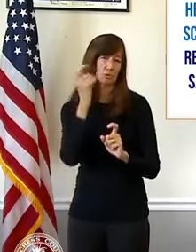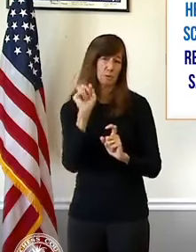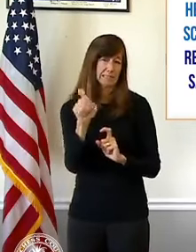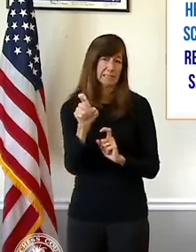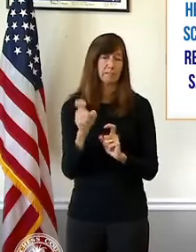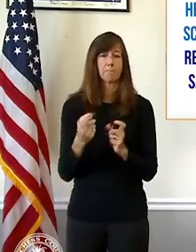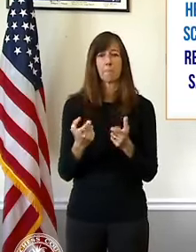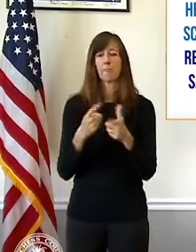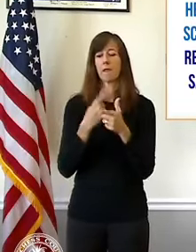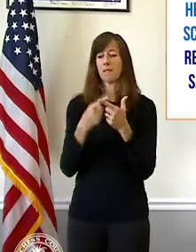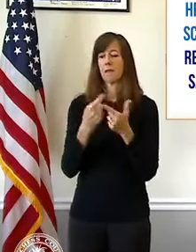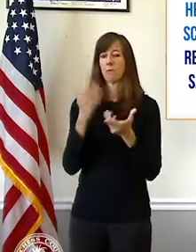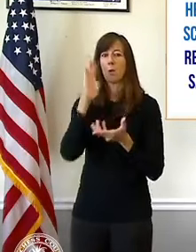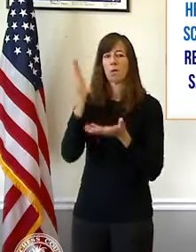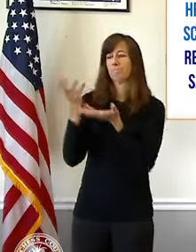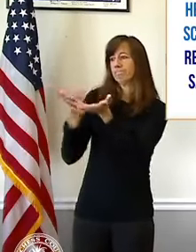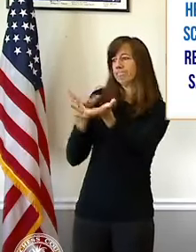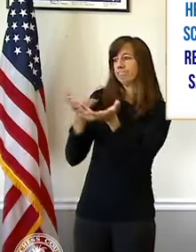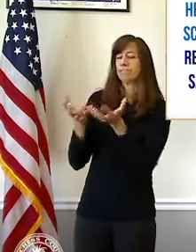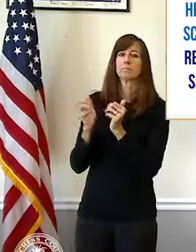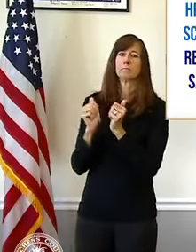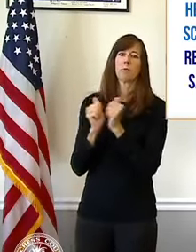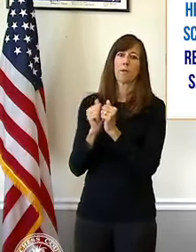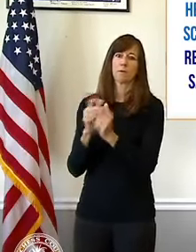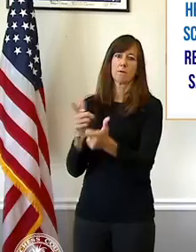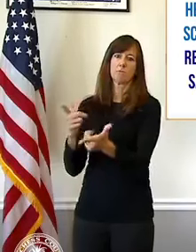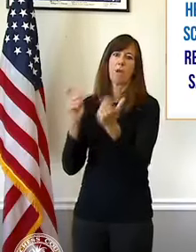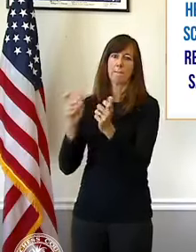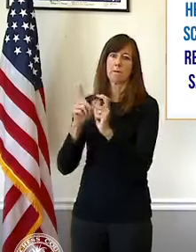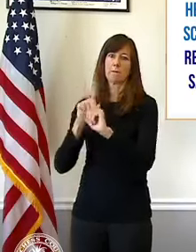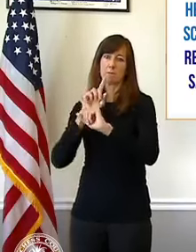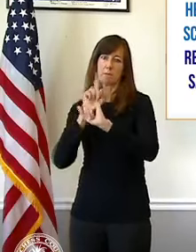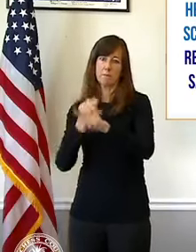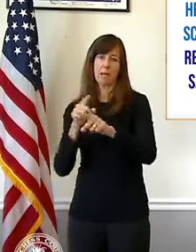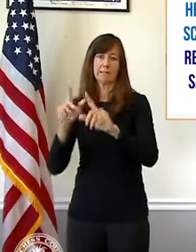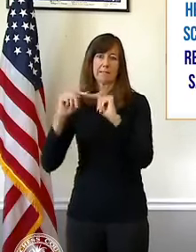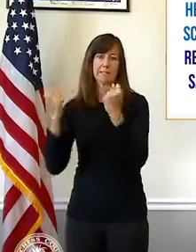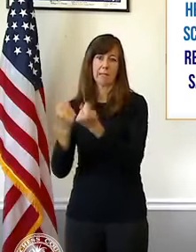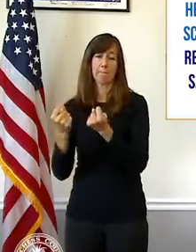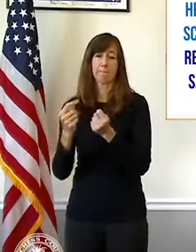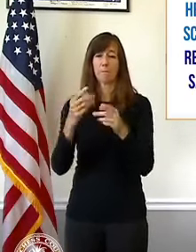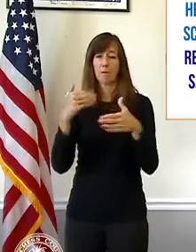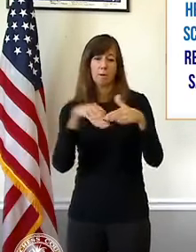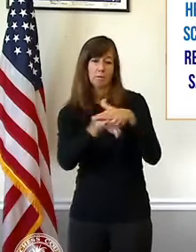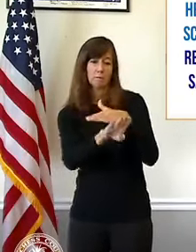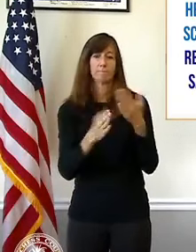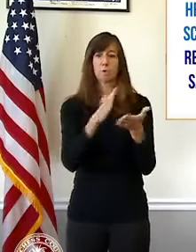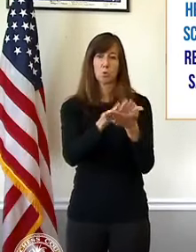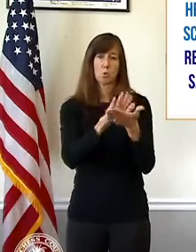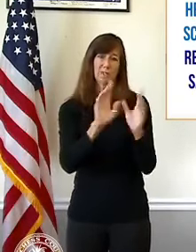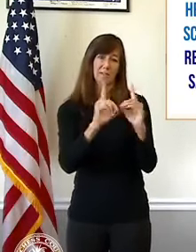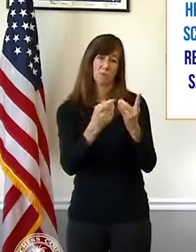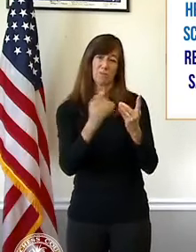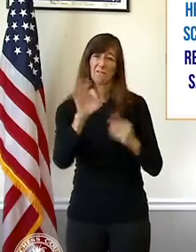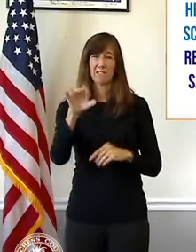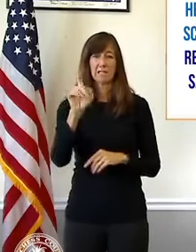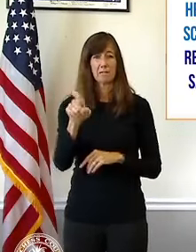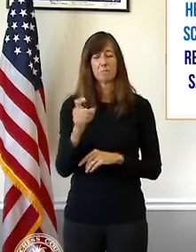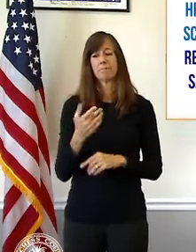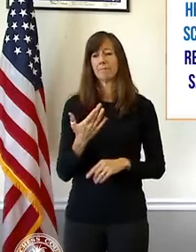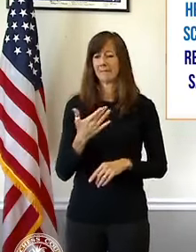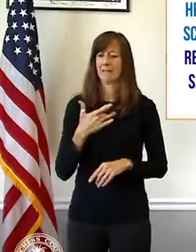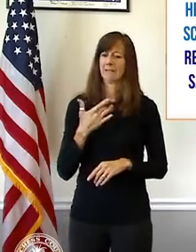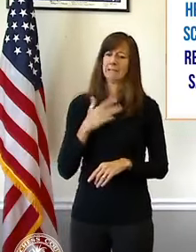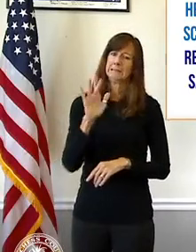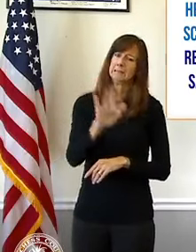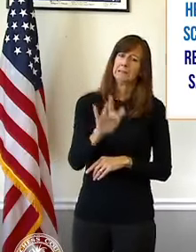Responding with a rapid response team to potential cases in a school district. I feel for you, believe me. I know many school teachers